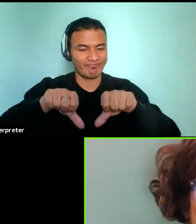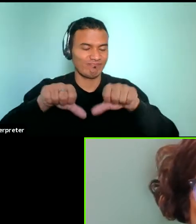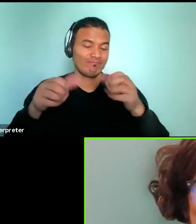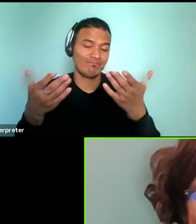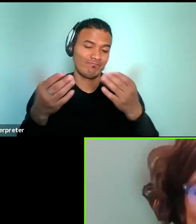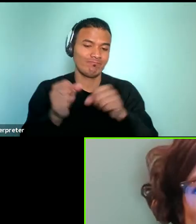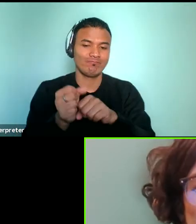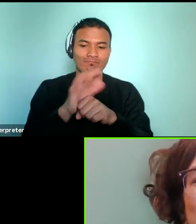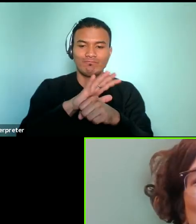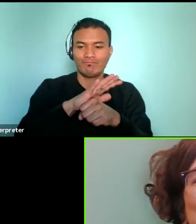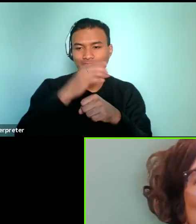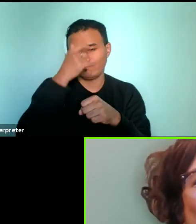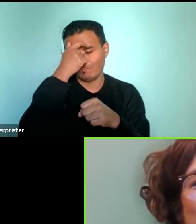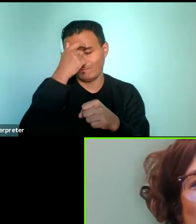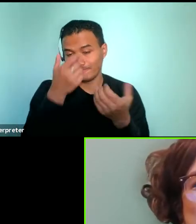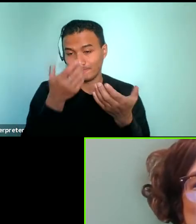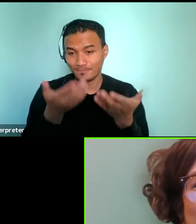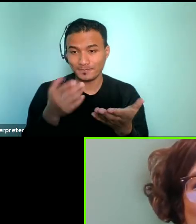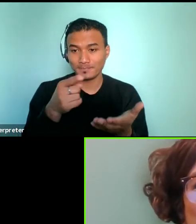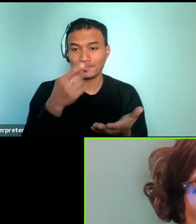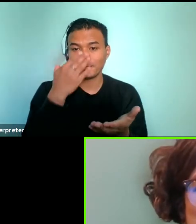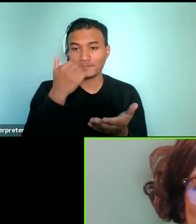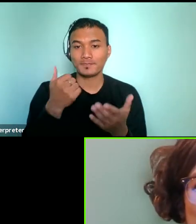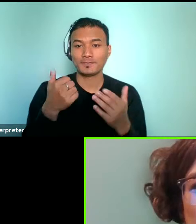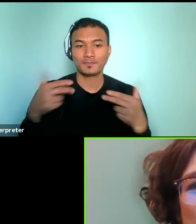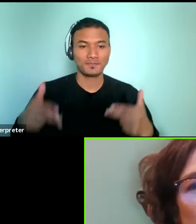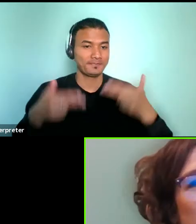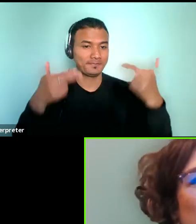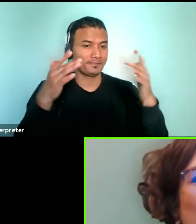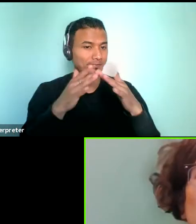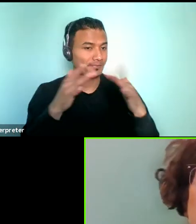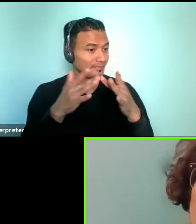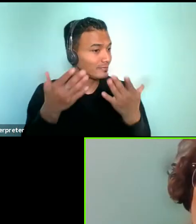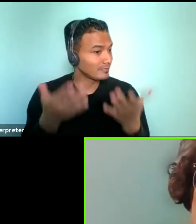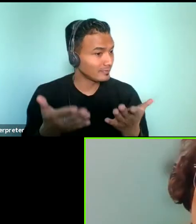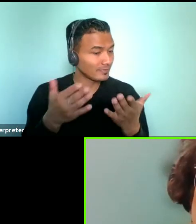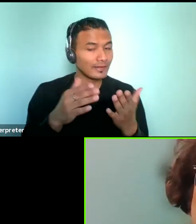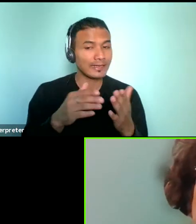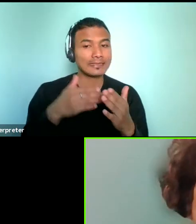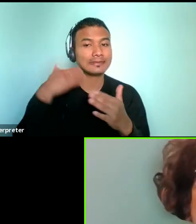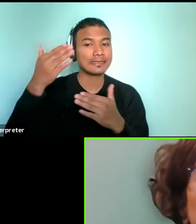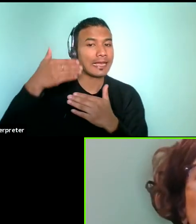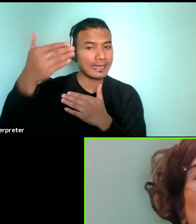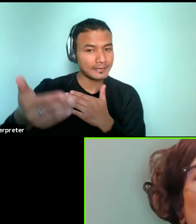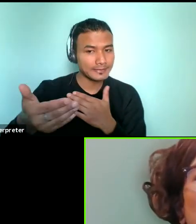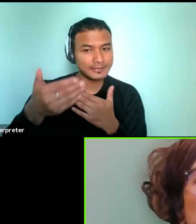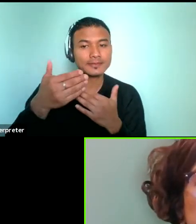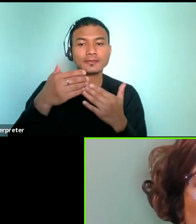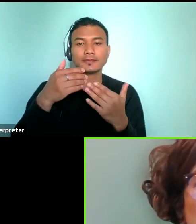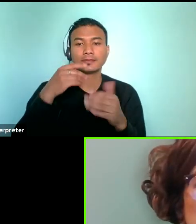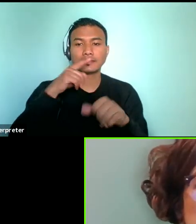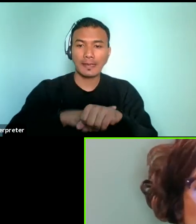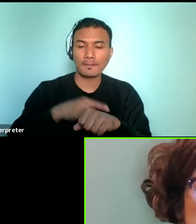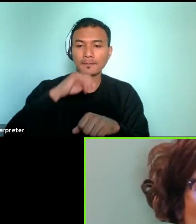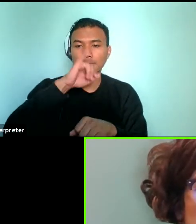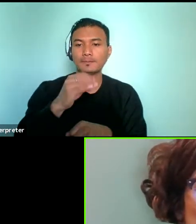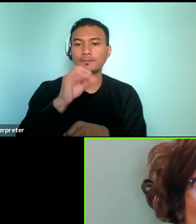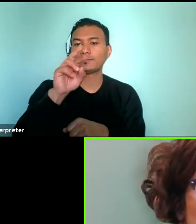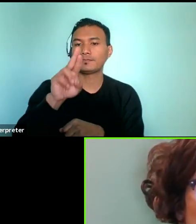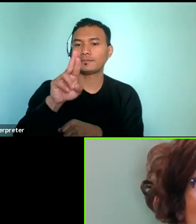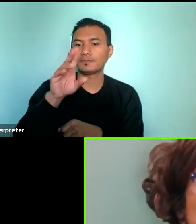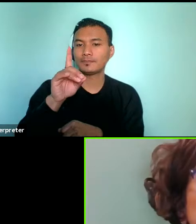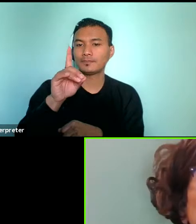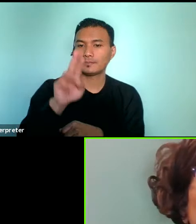are eventually making it. So next March, there will be the Global Land Forum in Jordan. And ILC decided